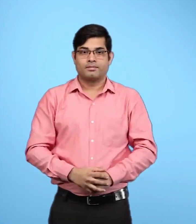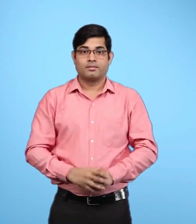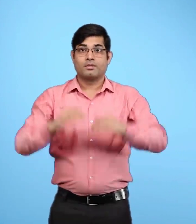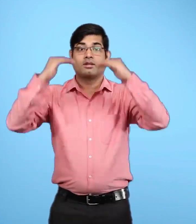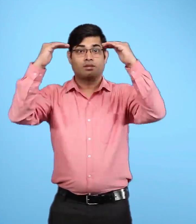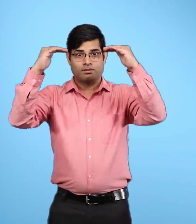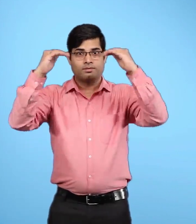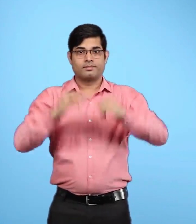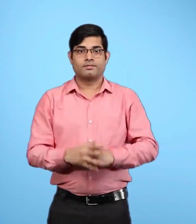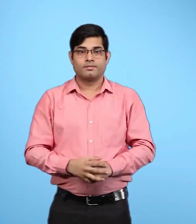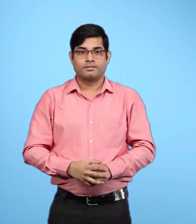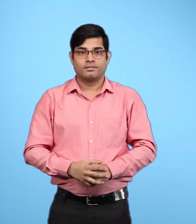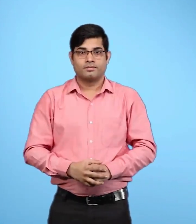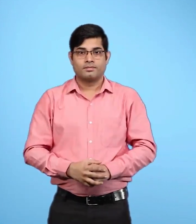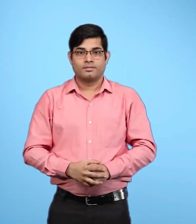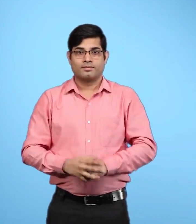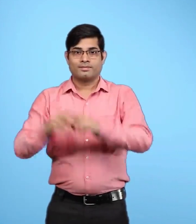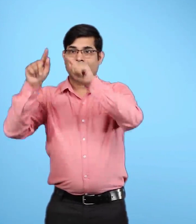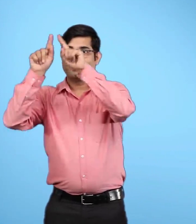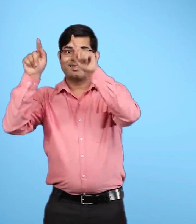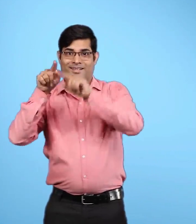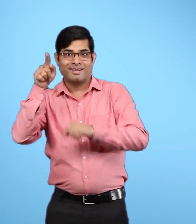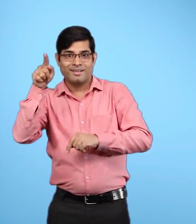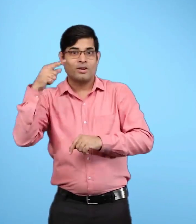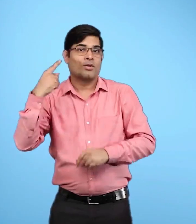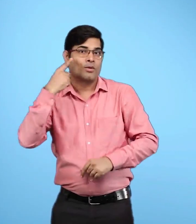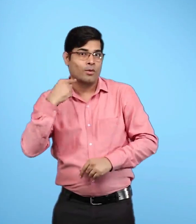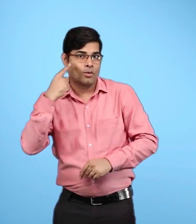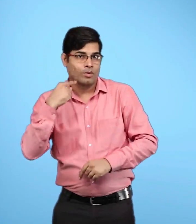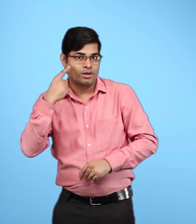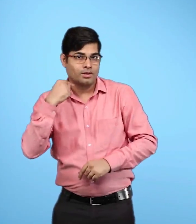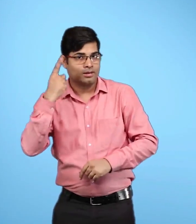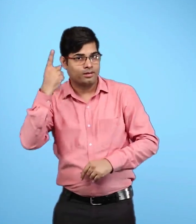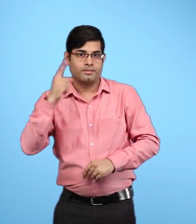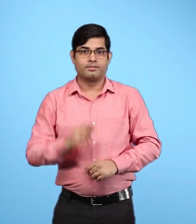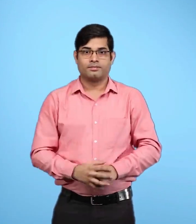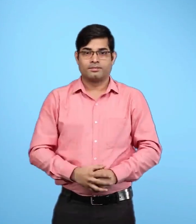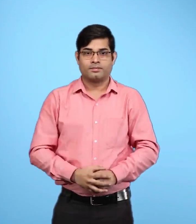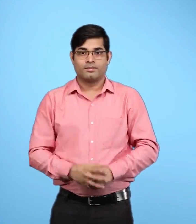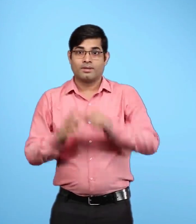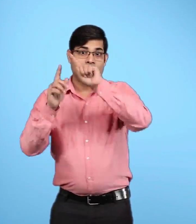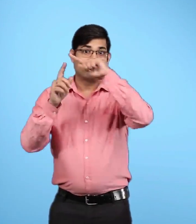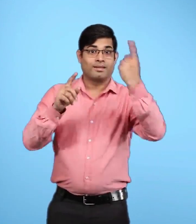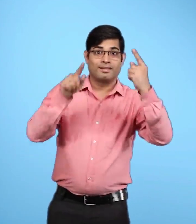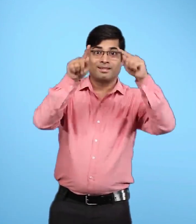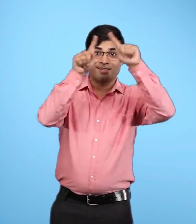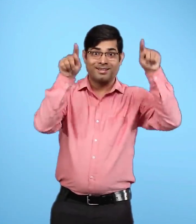Row 1. Column 1 has picture of yellow square box, and column 2